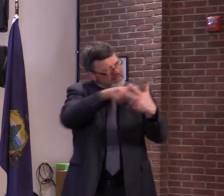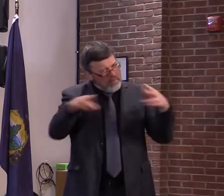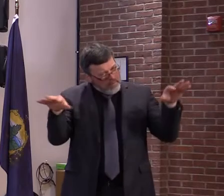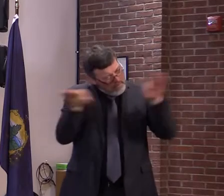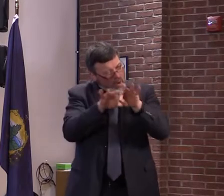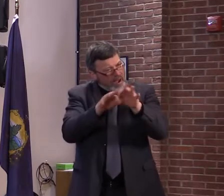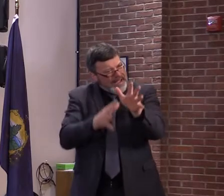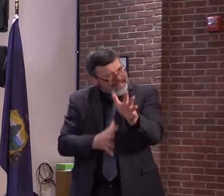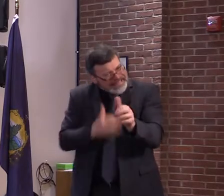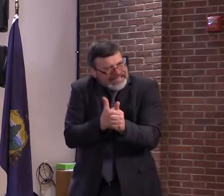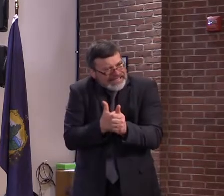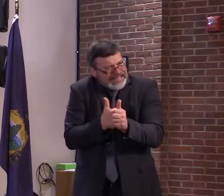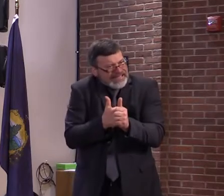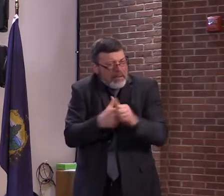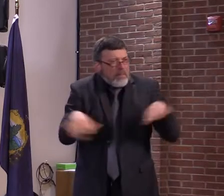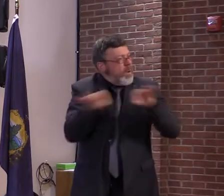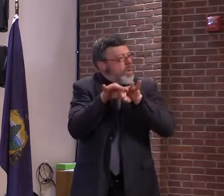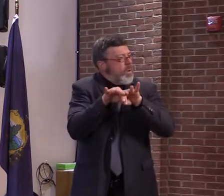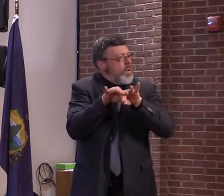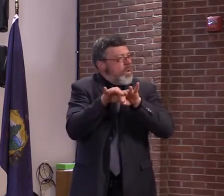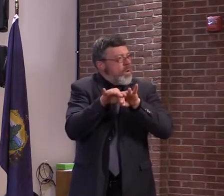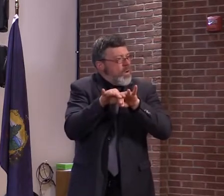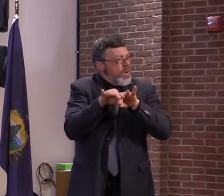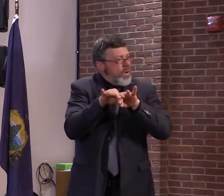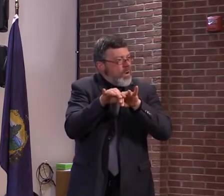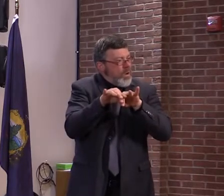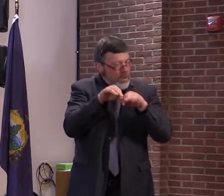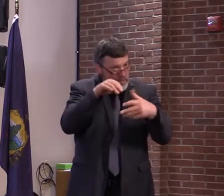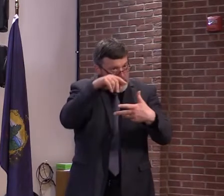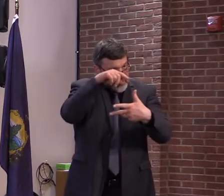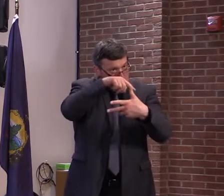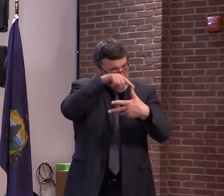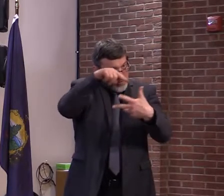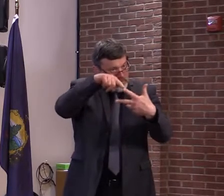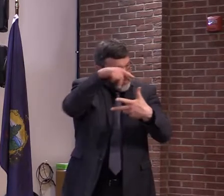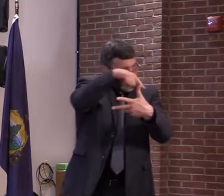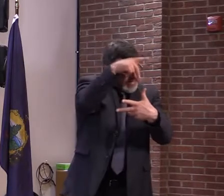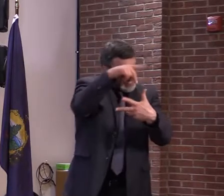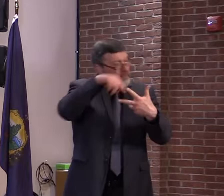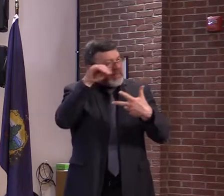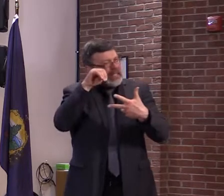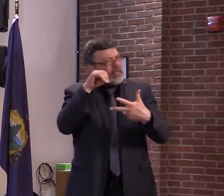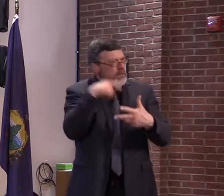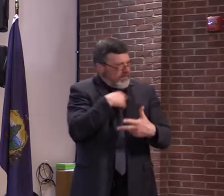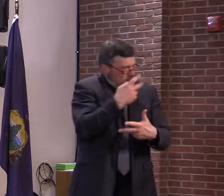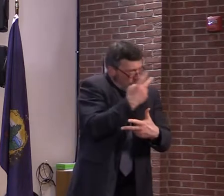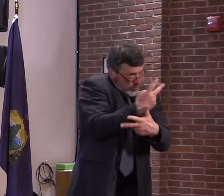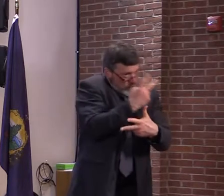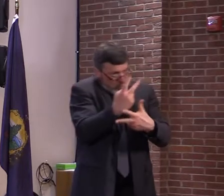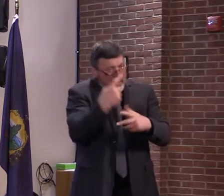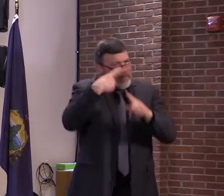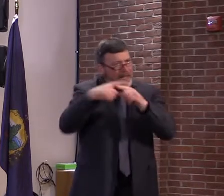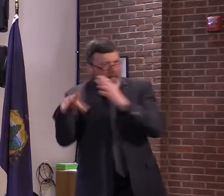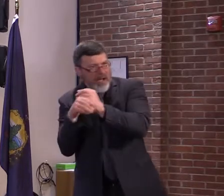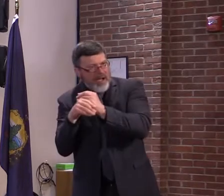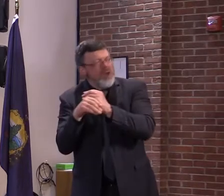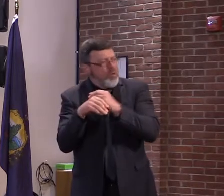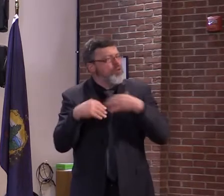the first booster is indeed protecting people from serious outcomes. This is why being up to